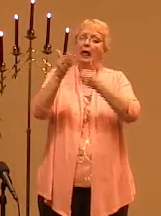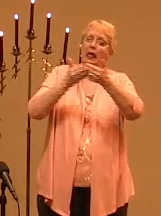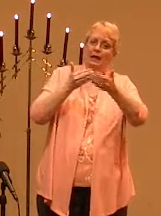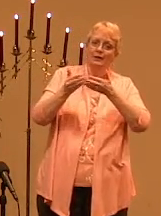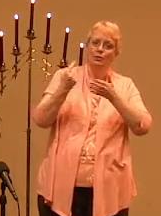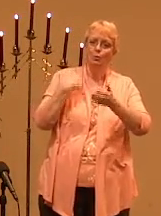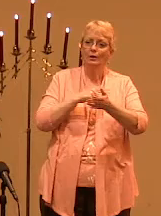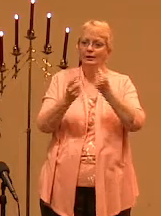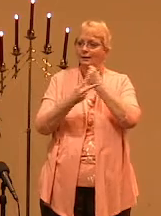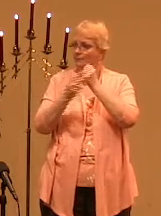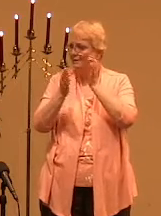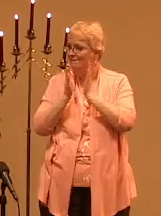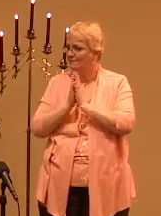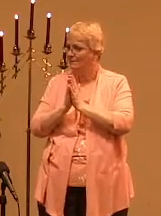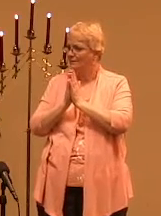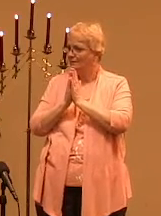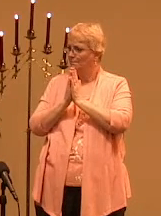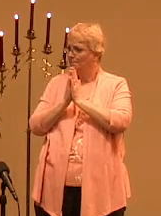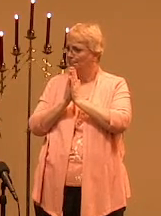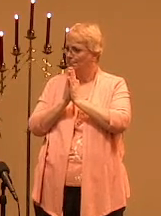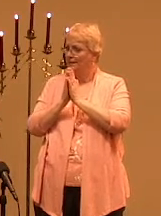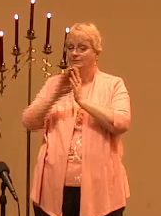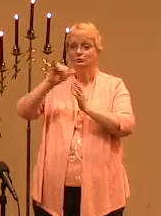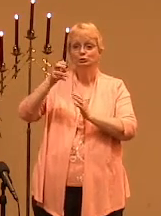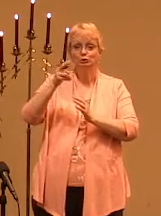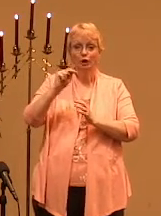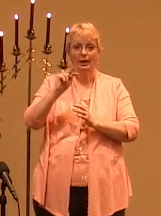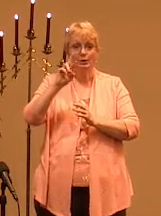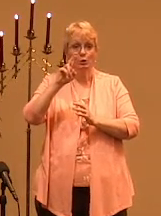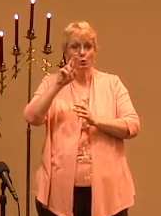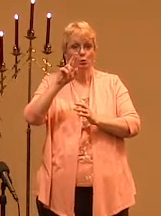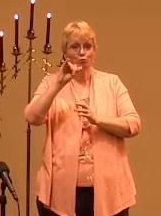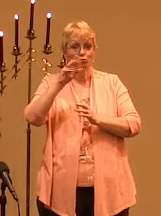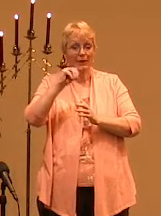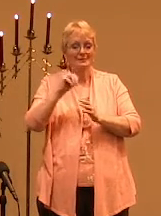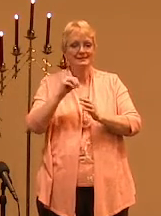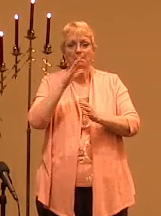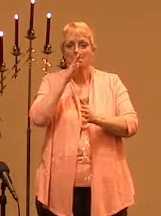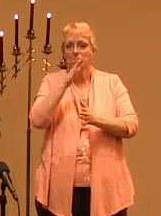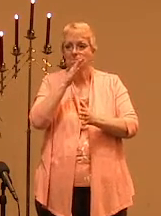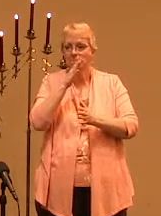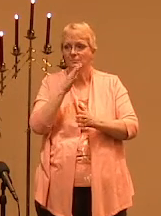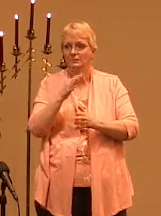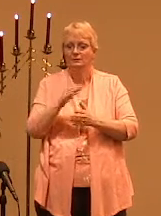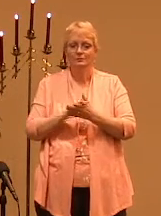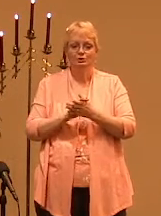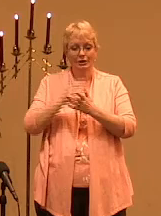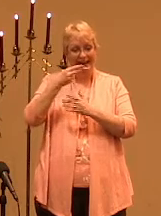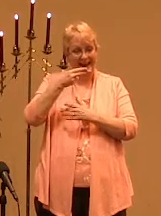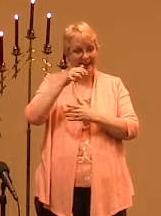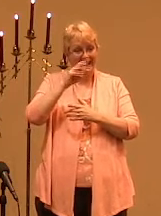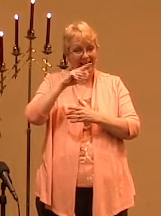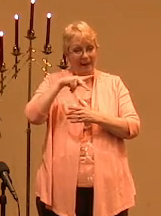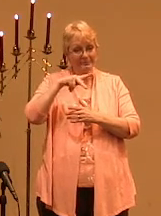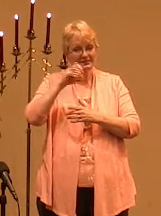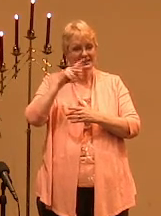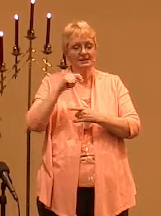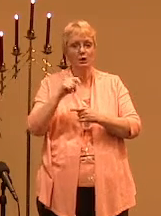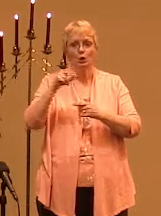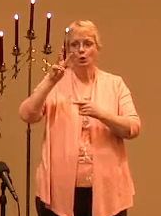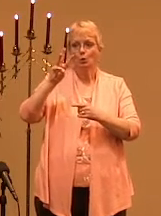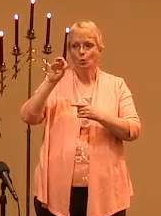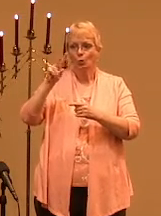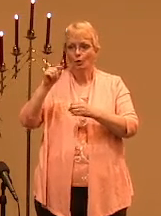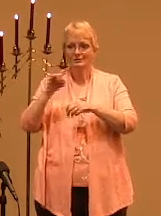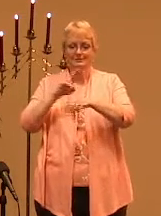we want to continue to pray for Louise Raymond, John Raymond's mother, who's at Hampton Woods, recovering from pneumonia and in